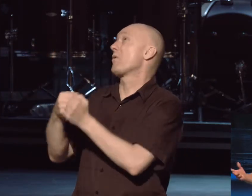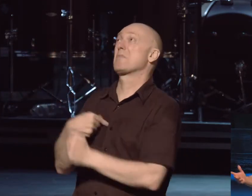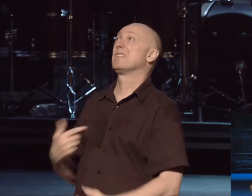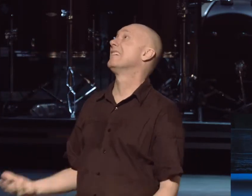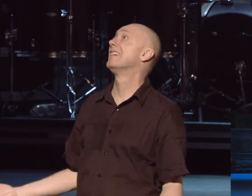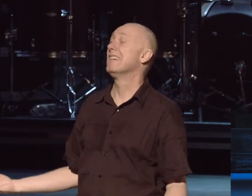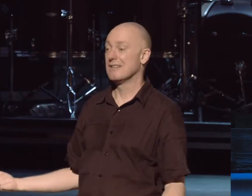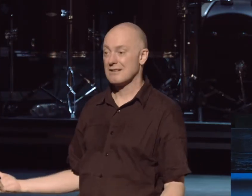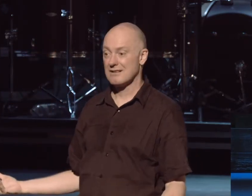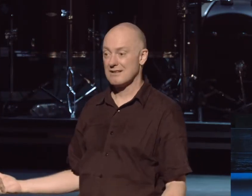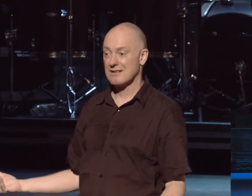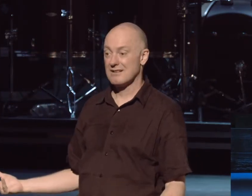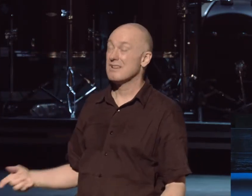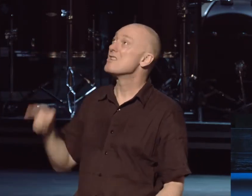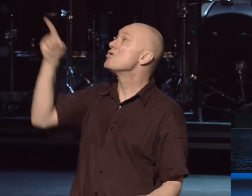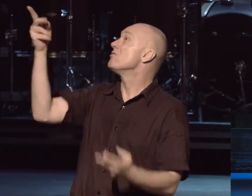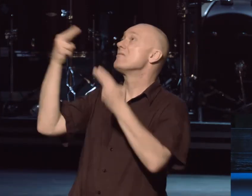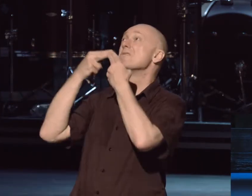You're blameless in your judgment.